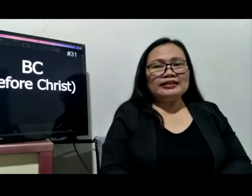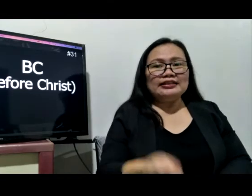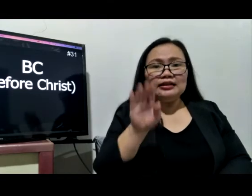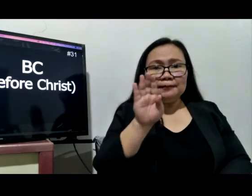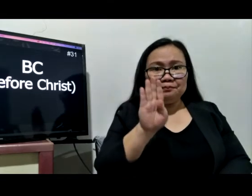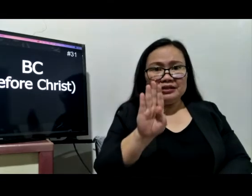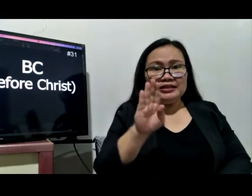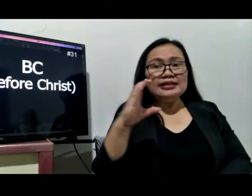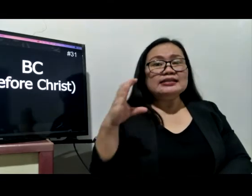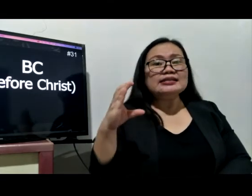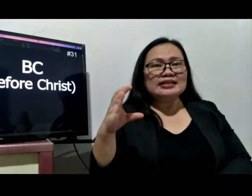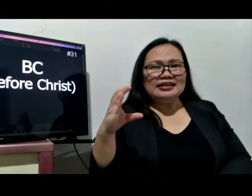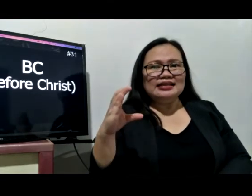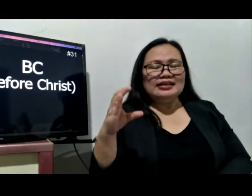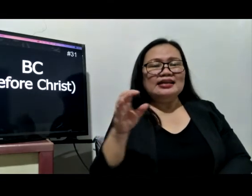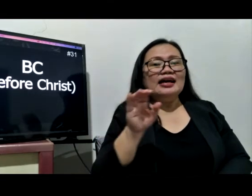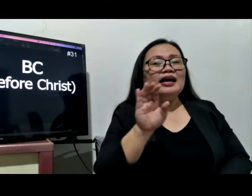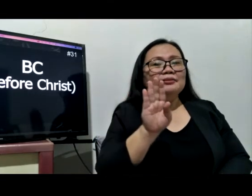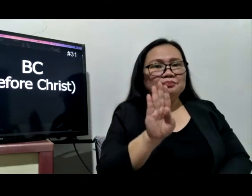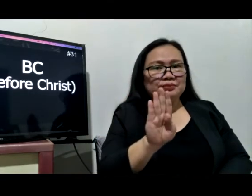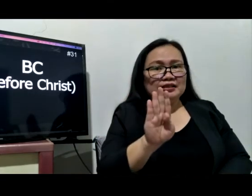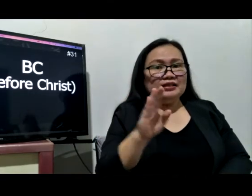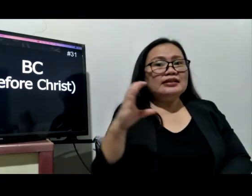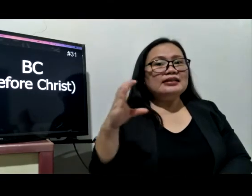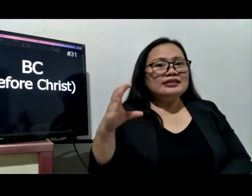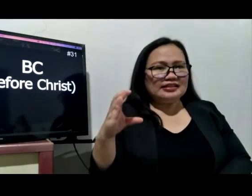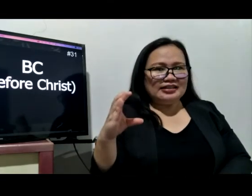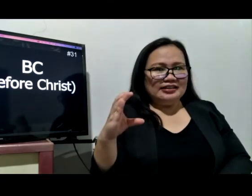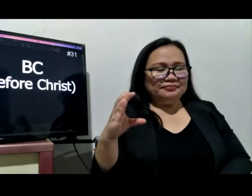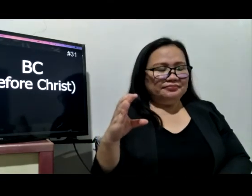it, B, C, B, C.